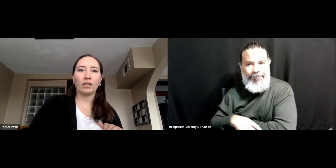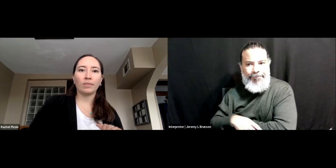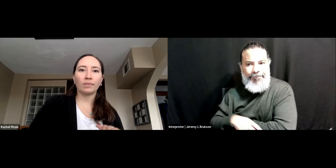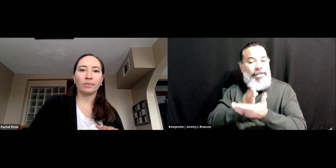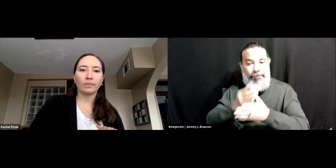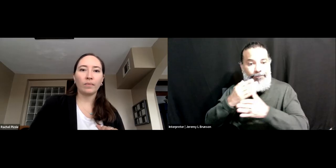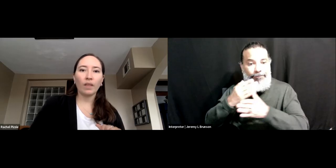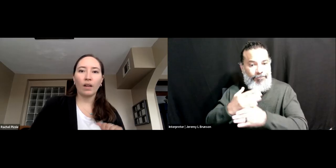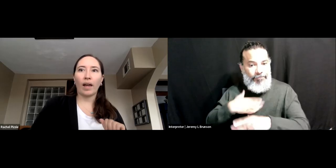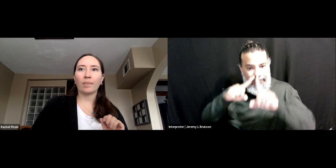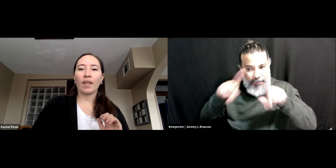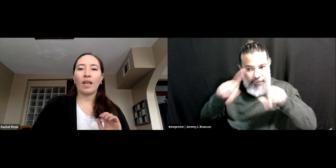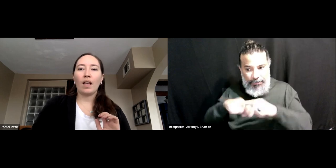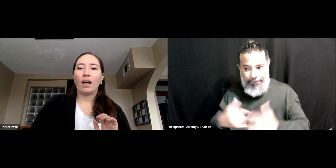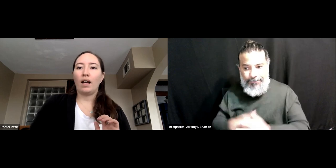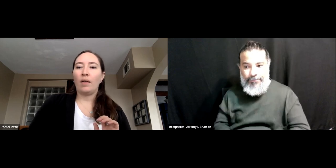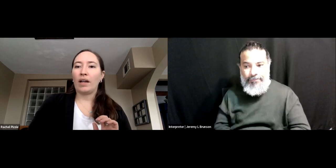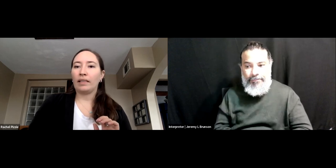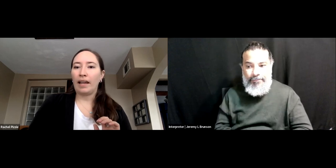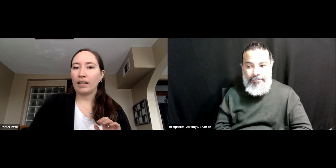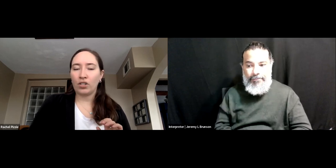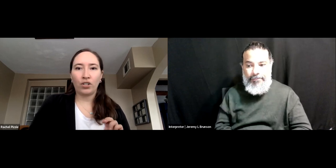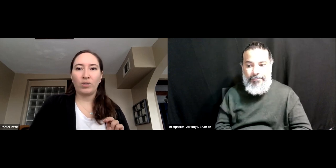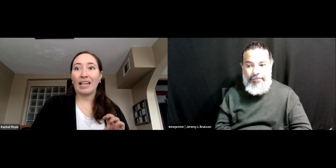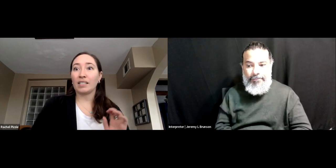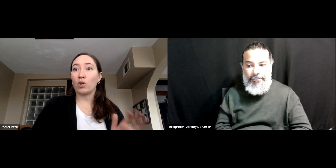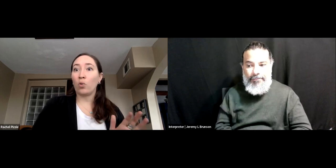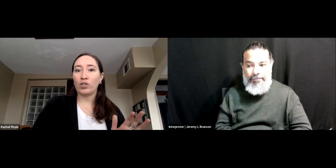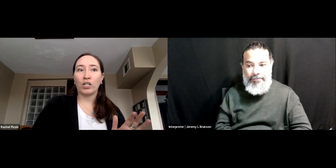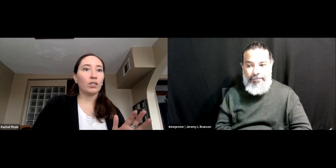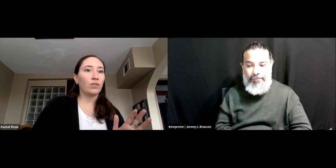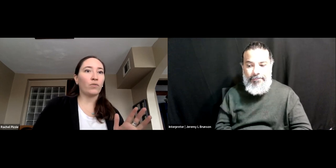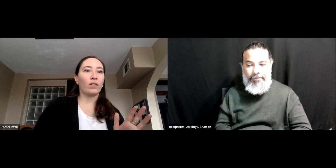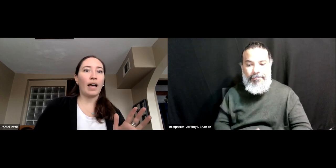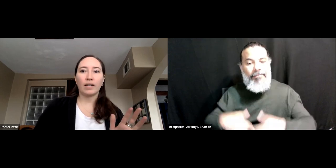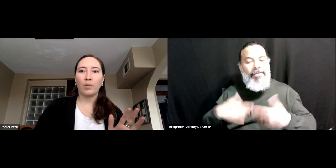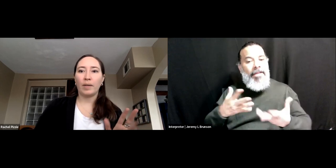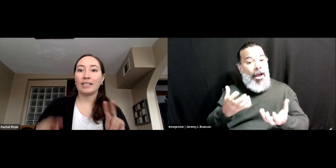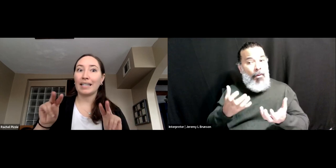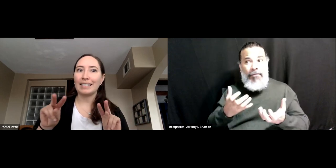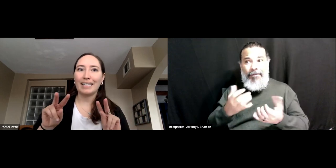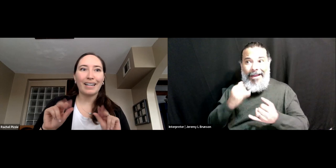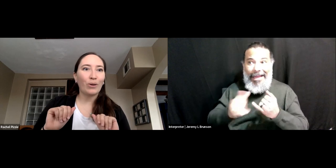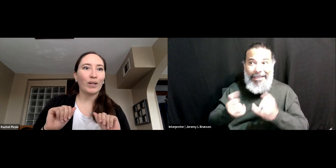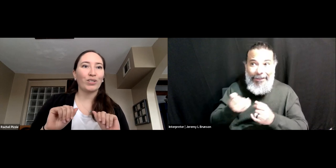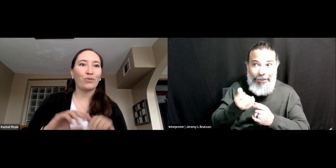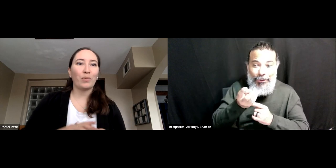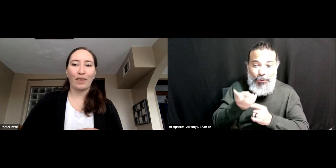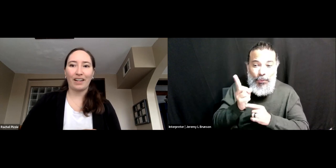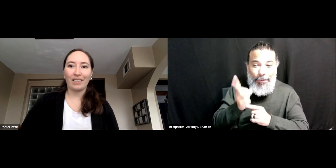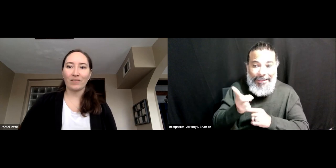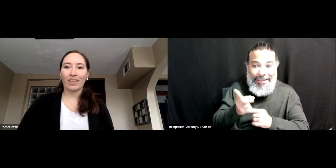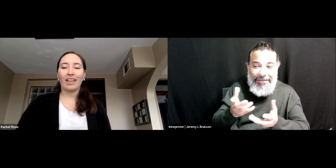point. Okay, I'd like to take some questions for the last couple minutes. I see a question